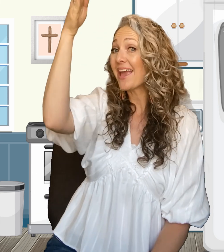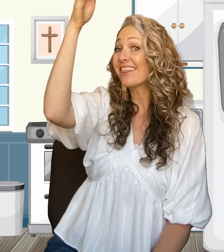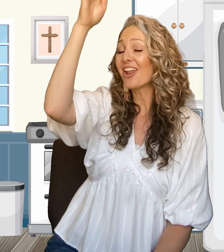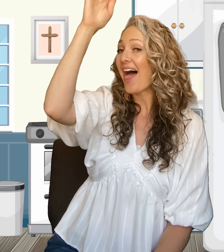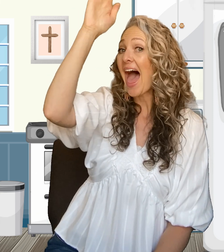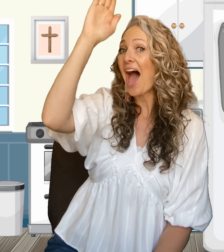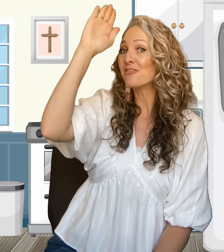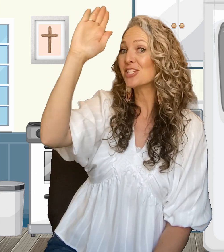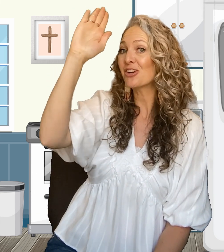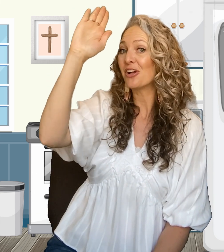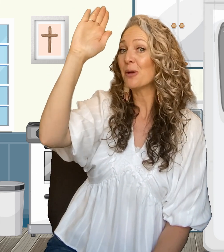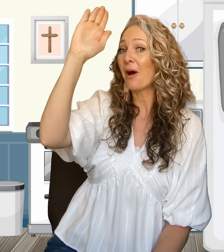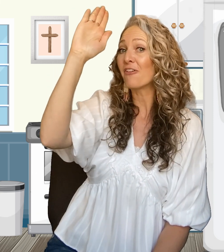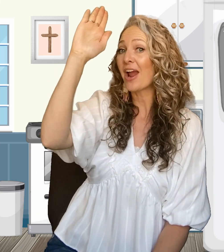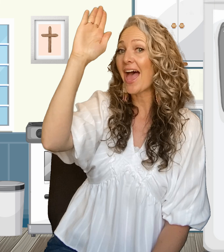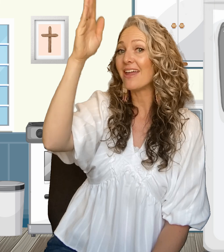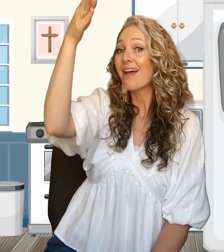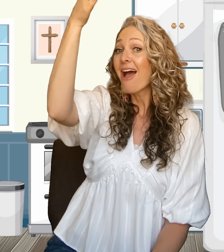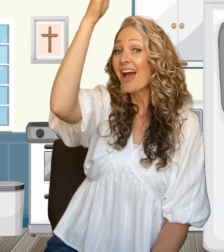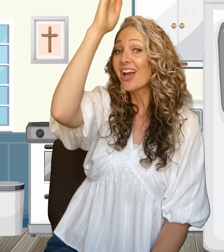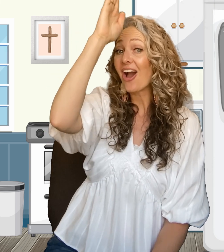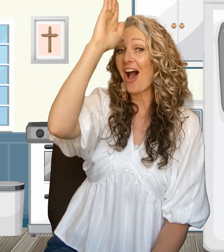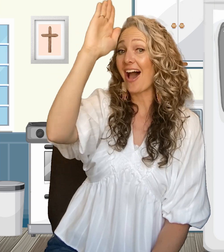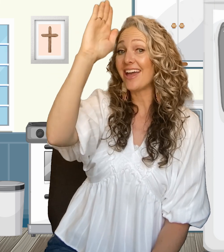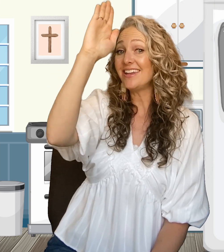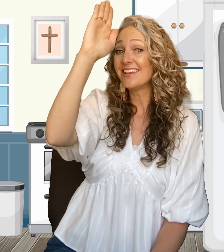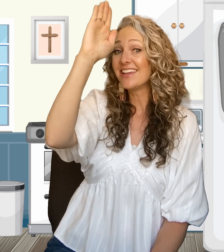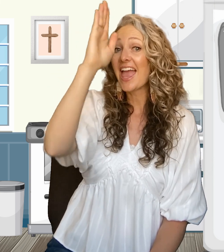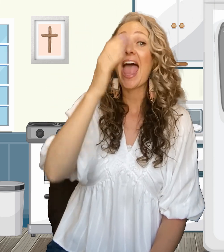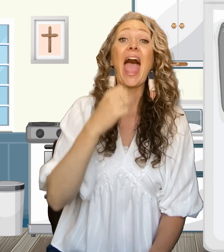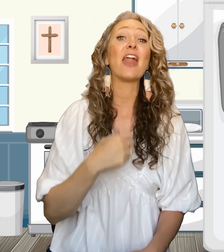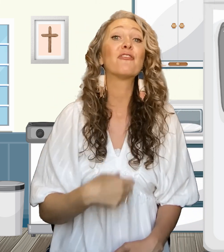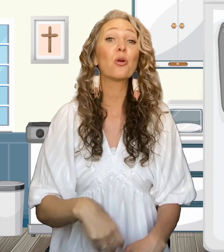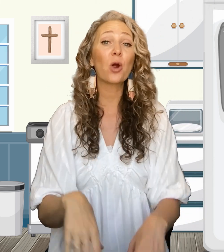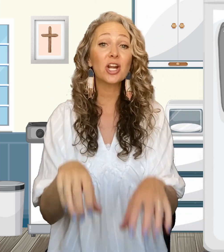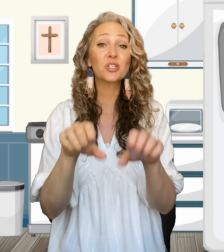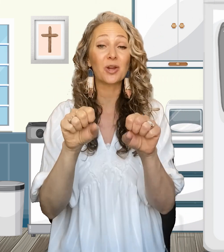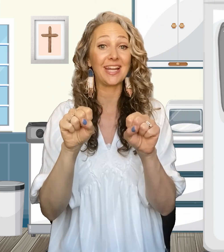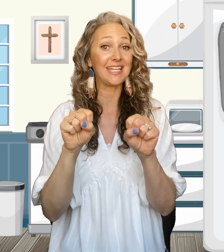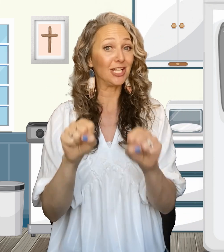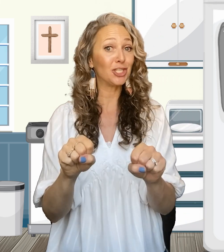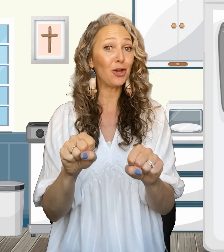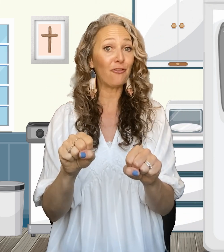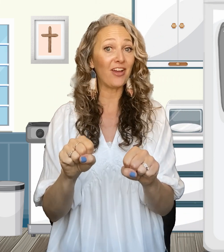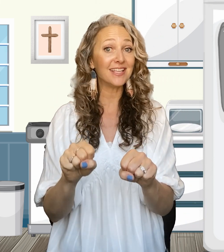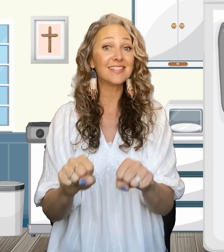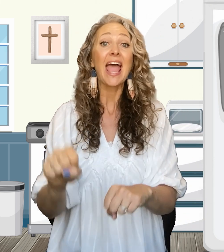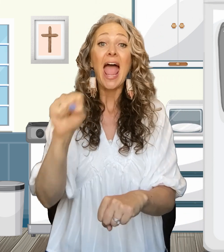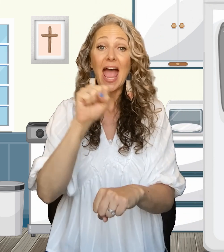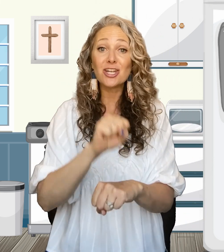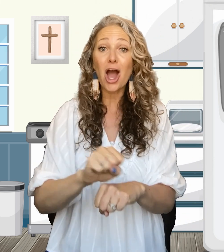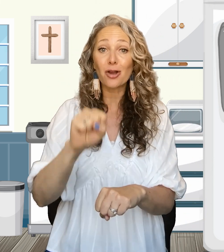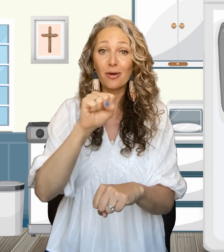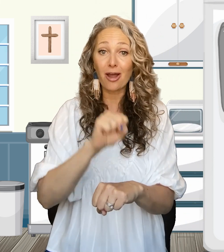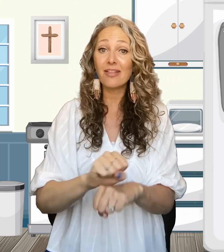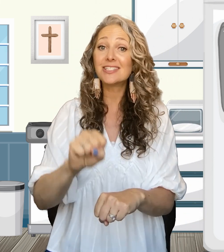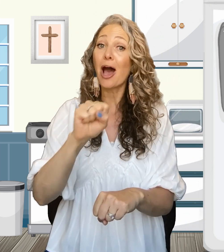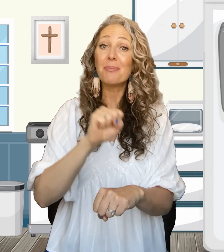little half circle above our head. God. And for works, we're going to take two fists and knock one on top of the